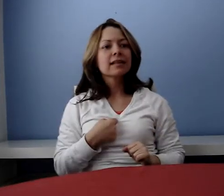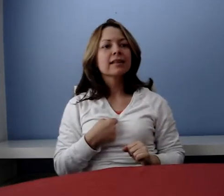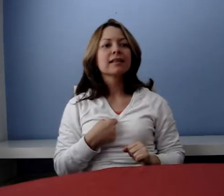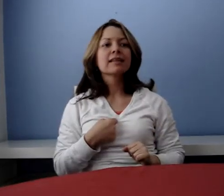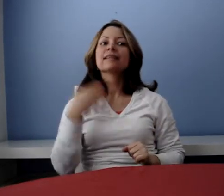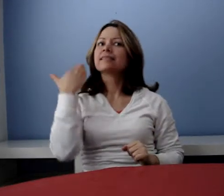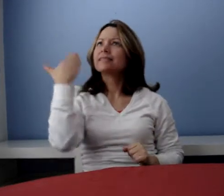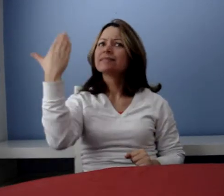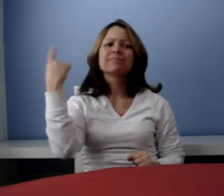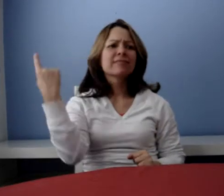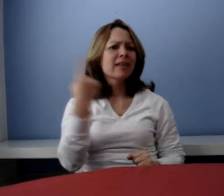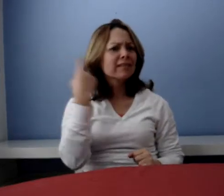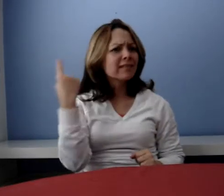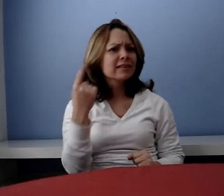What do you want to play?